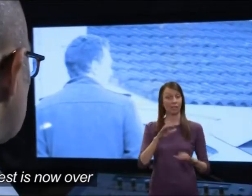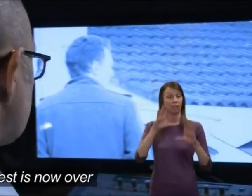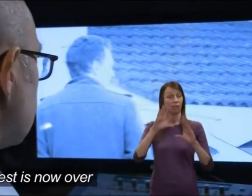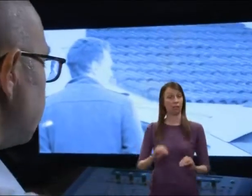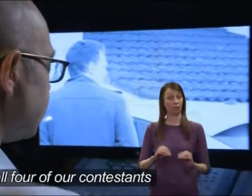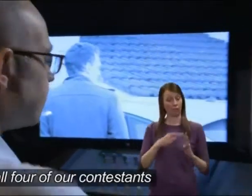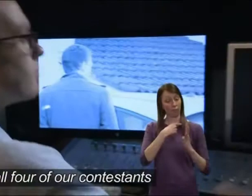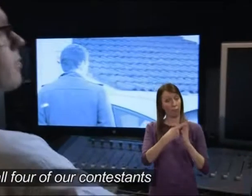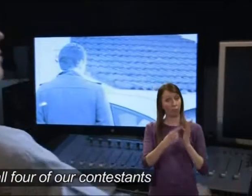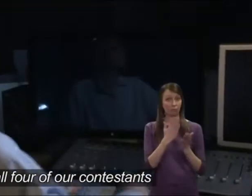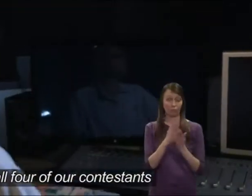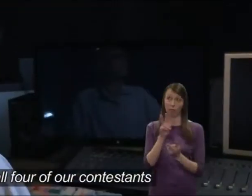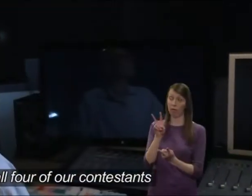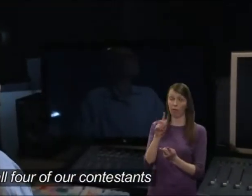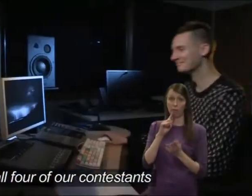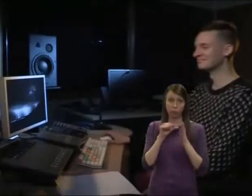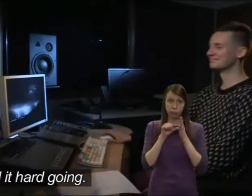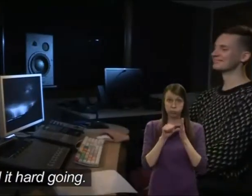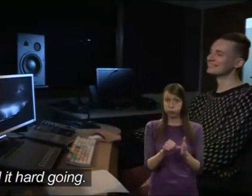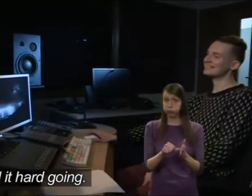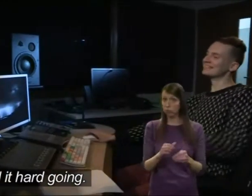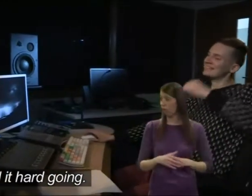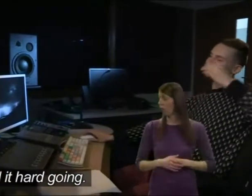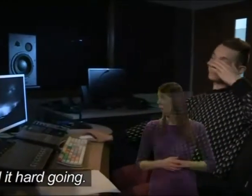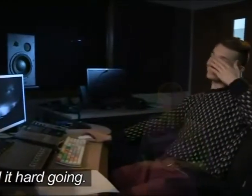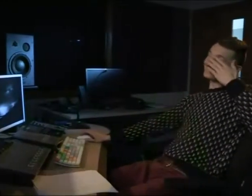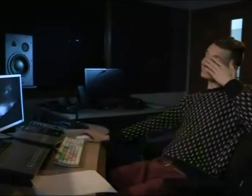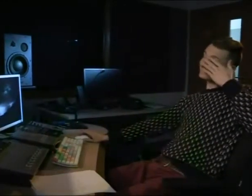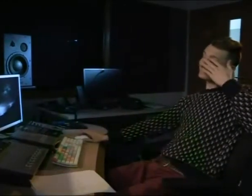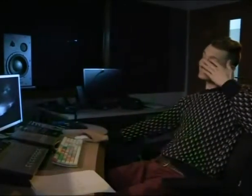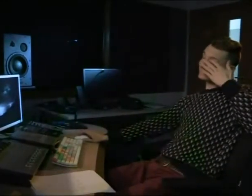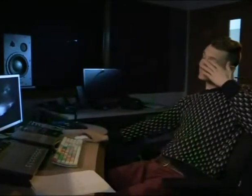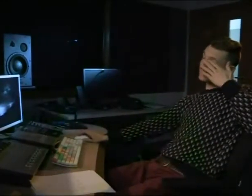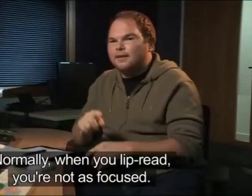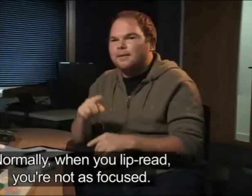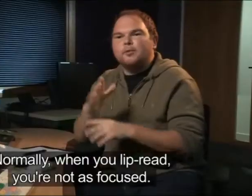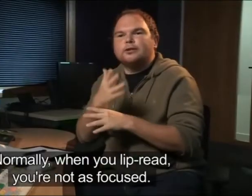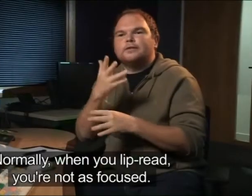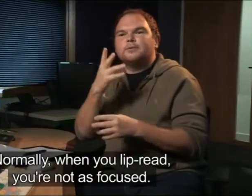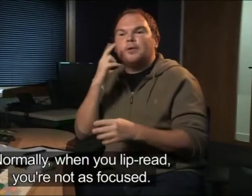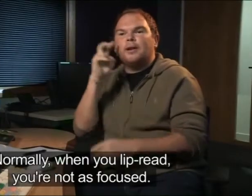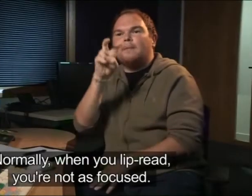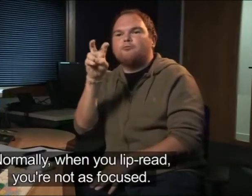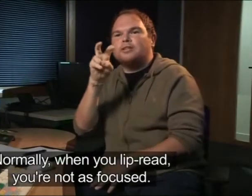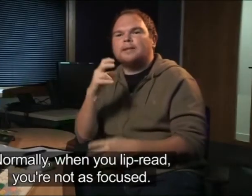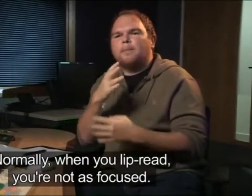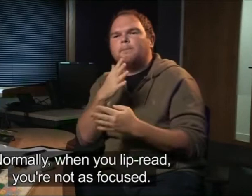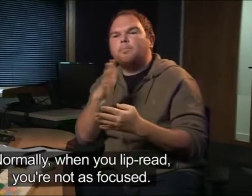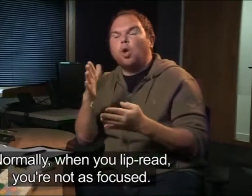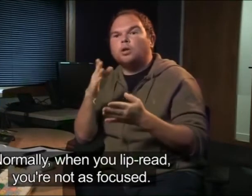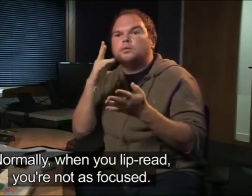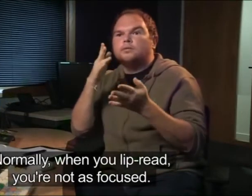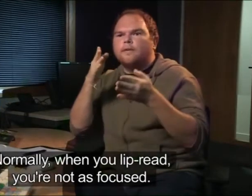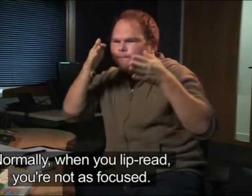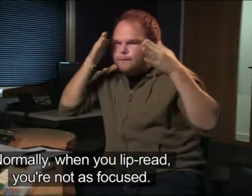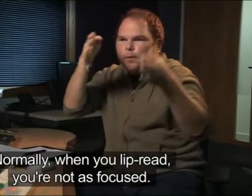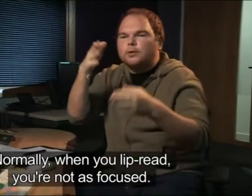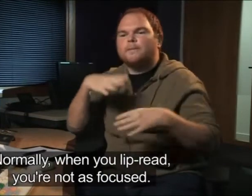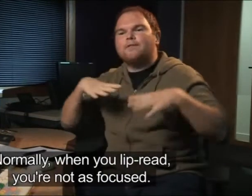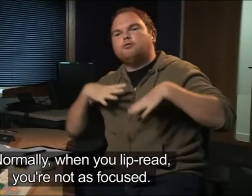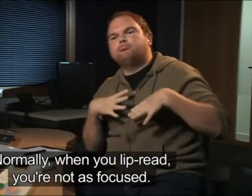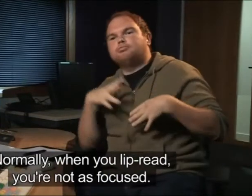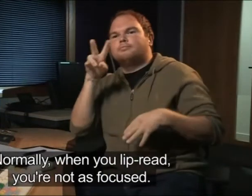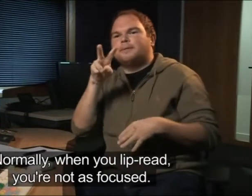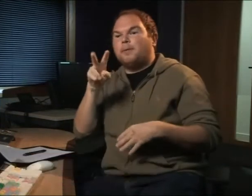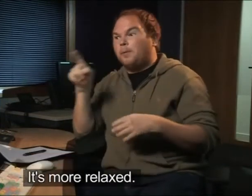The test is now over, and all 4 of our contestants found it hard going. Oh dear. Normally, when you lip